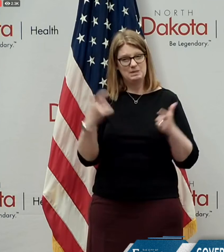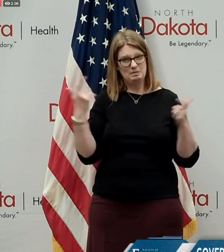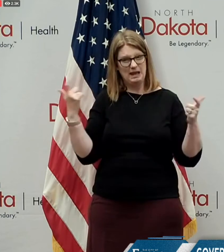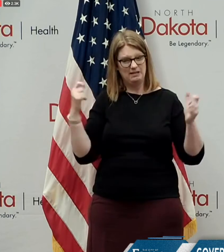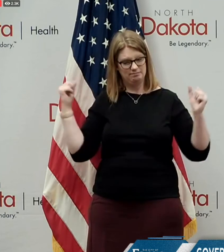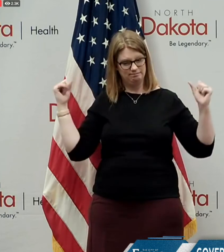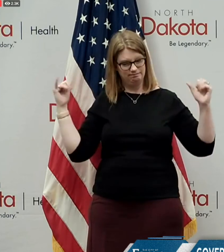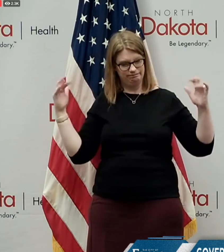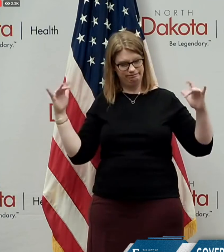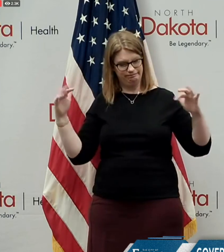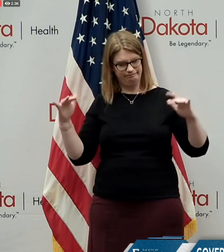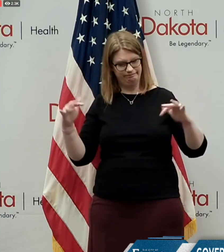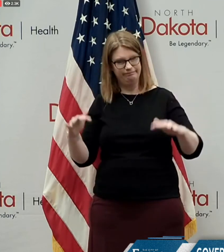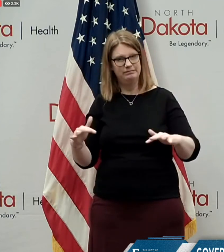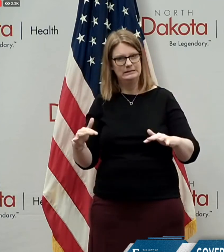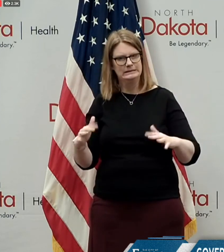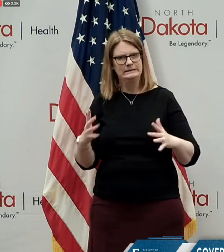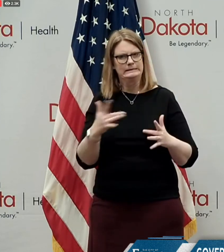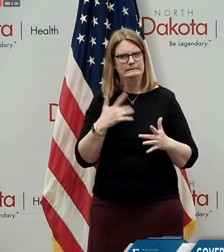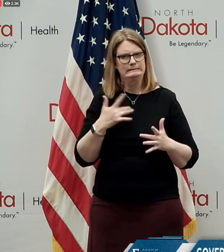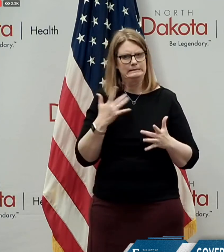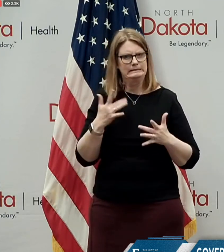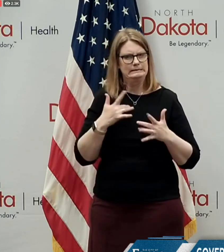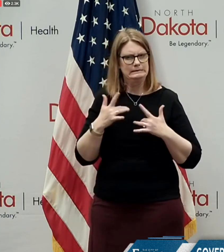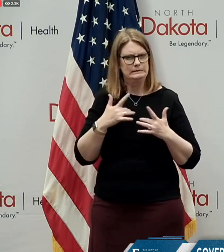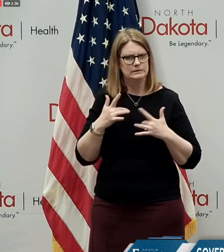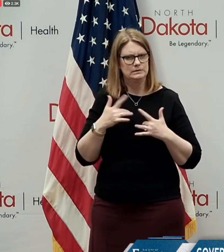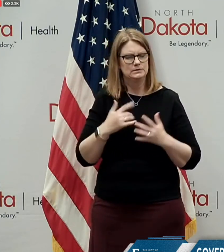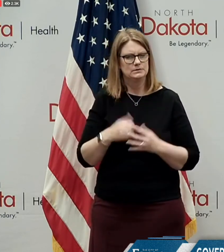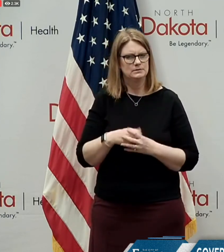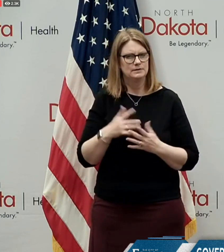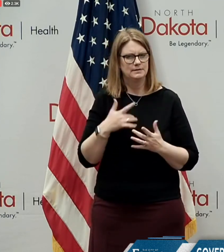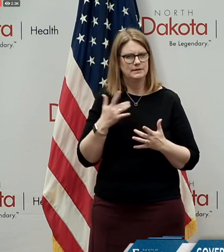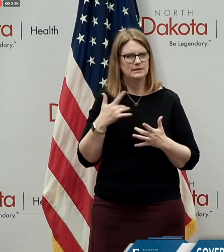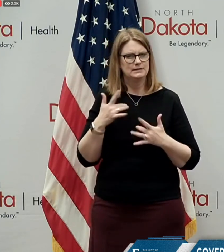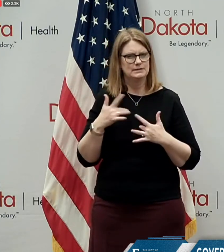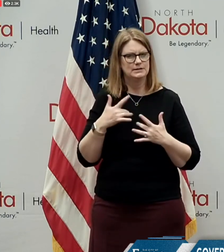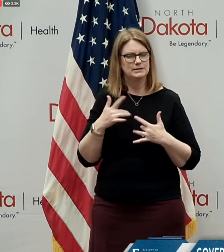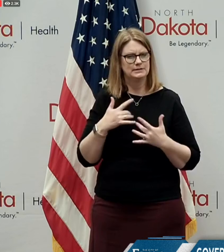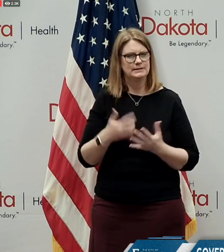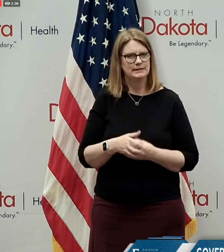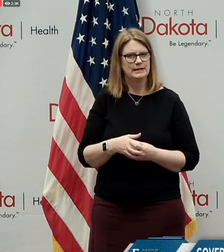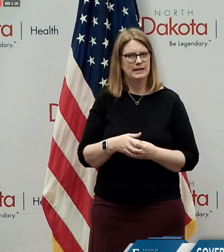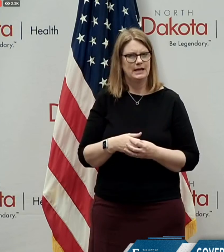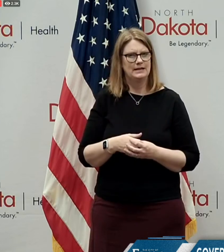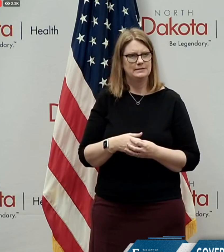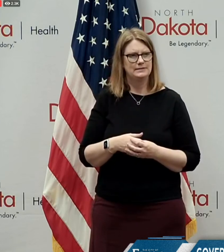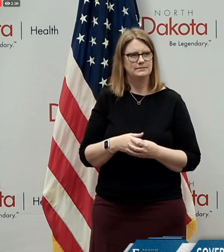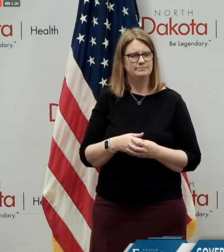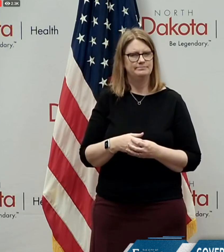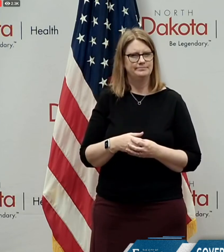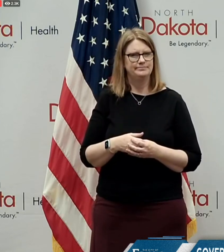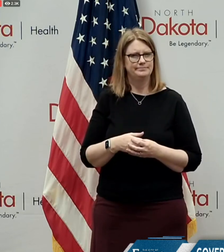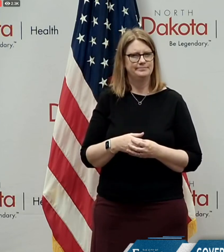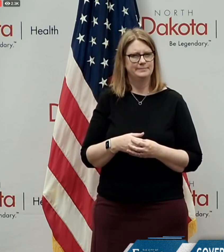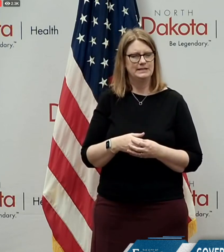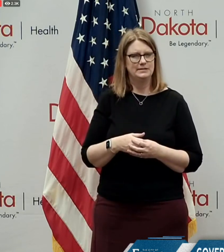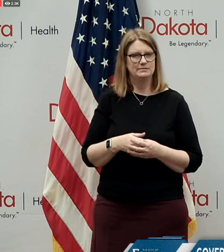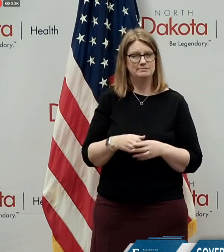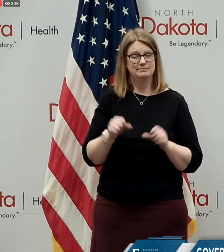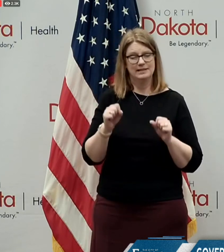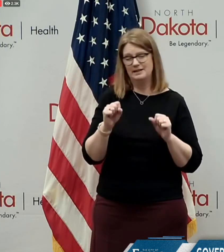always concerned about in terms of the spread, and now the conflation of those two things together could compound,